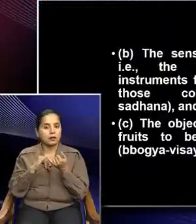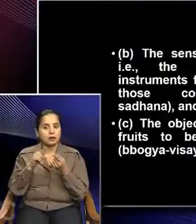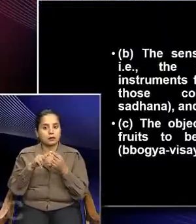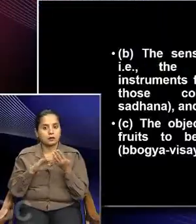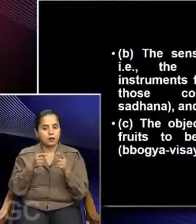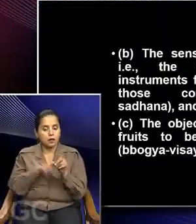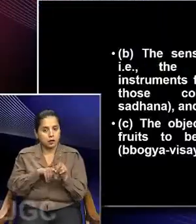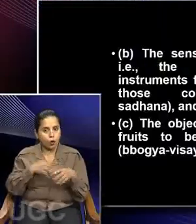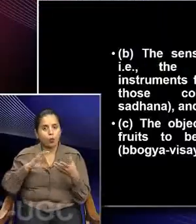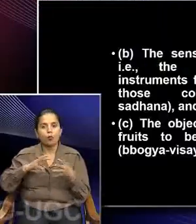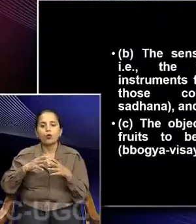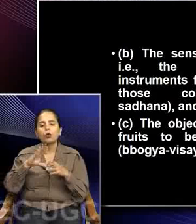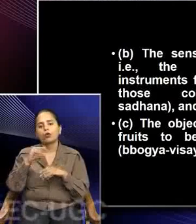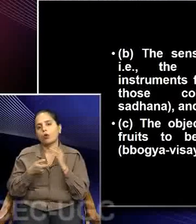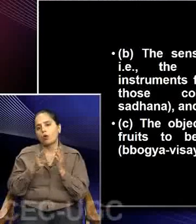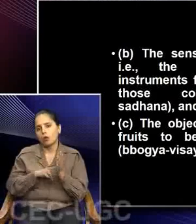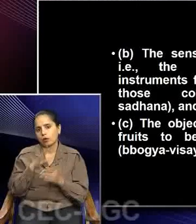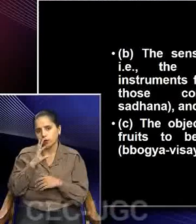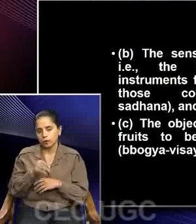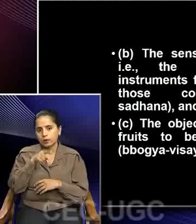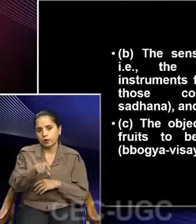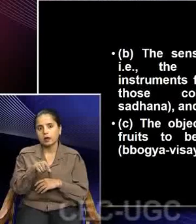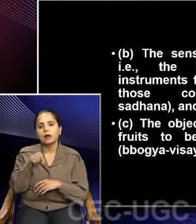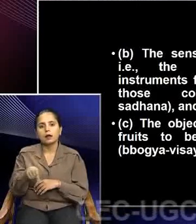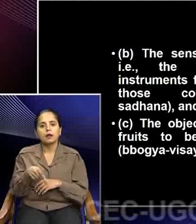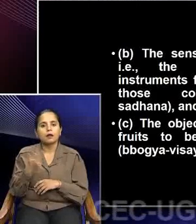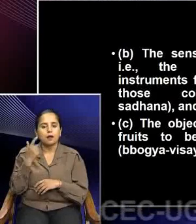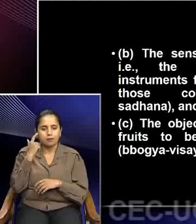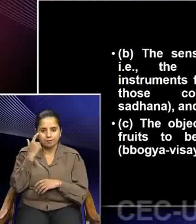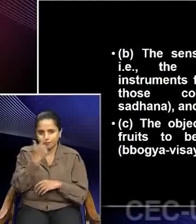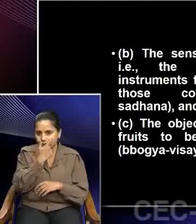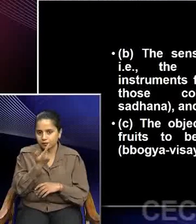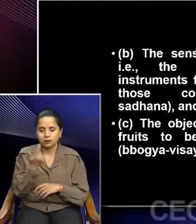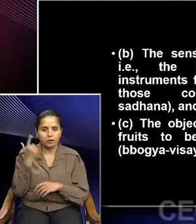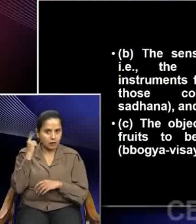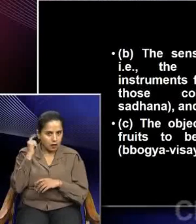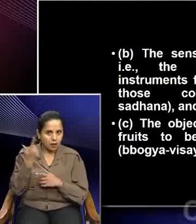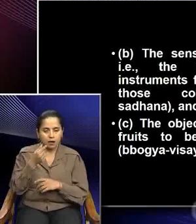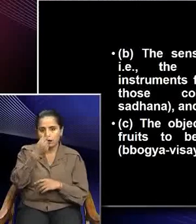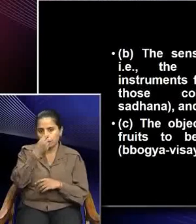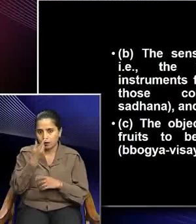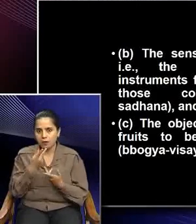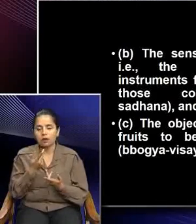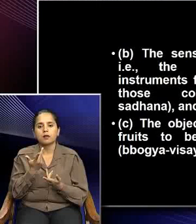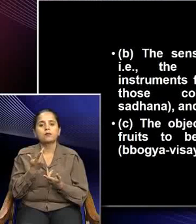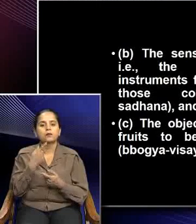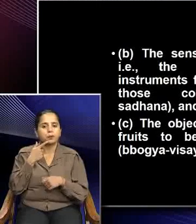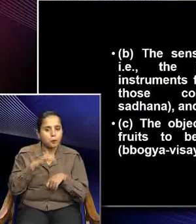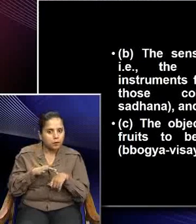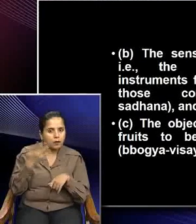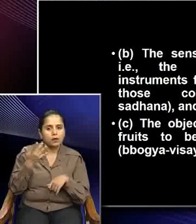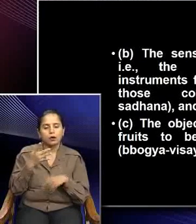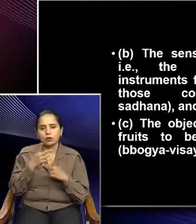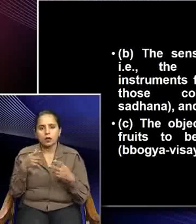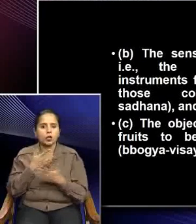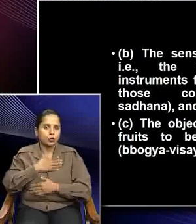motor organs, that is the indriyas, which are instrument for suffering or